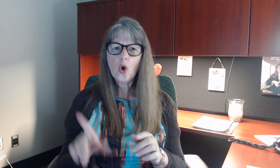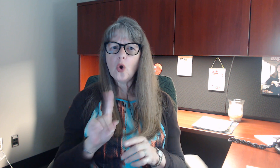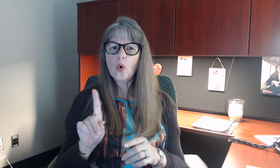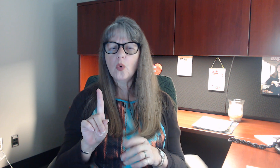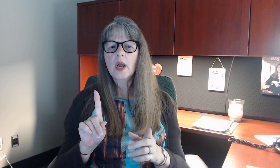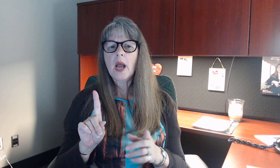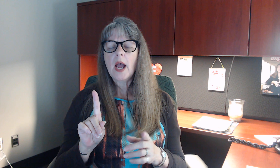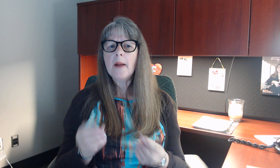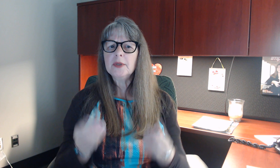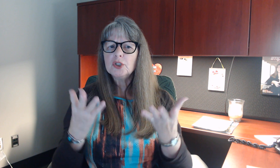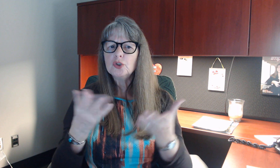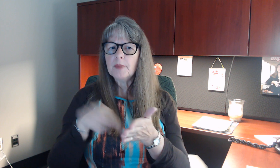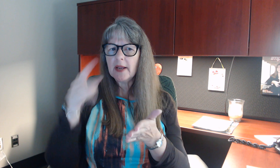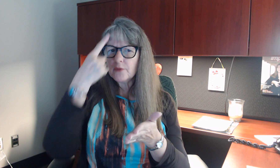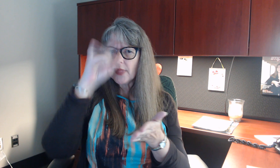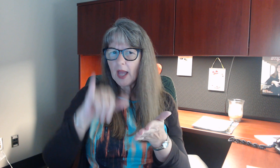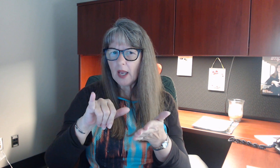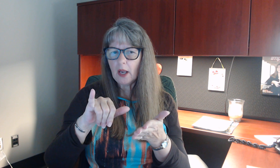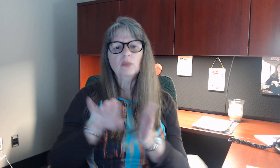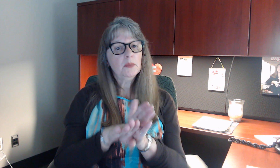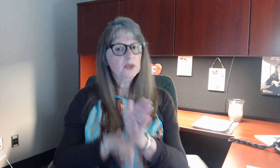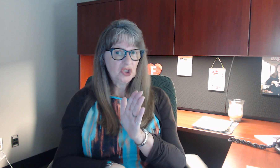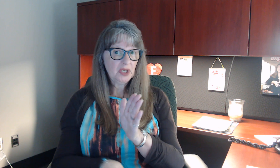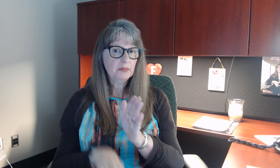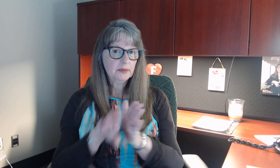Oh, how much did you pay for that? Oh, it was cheap.